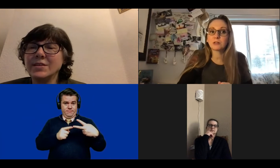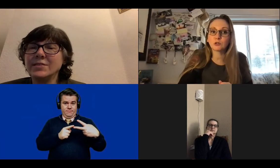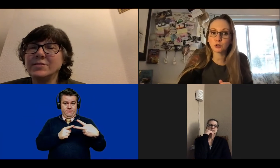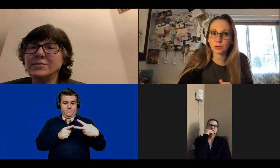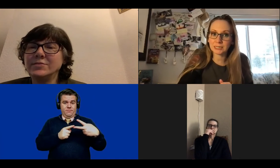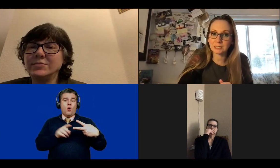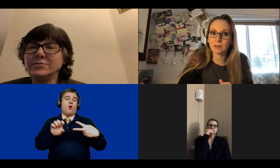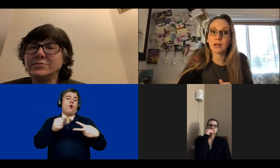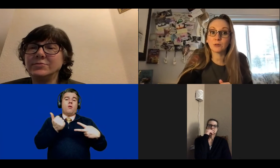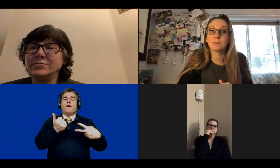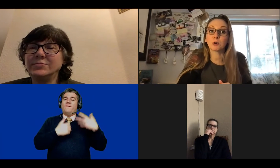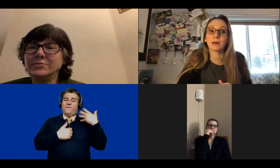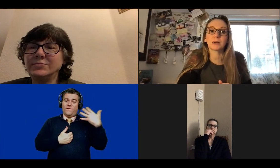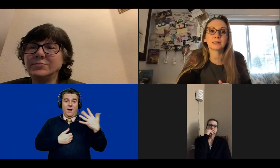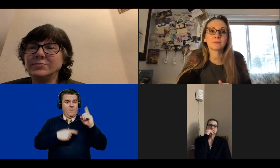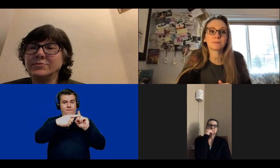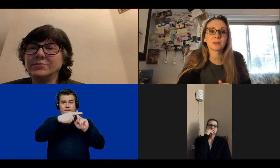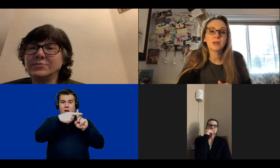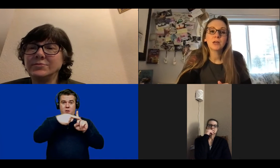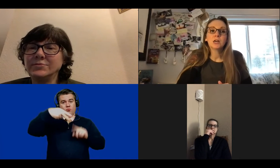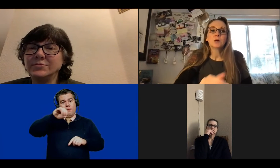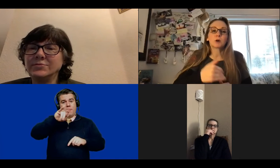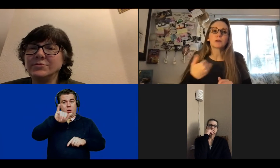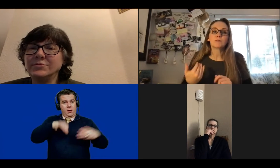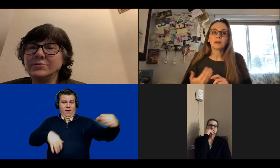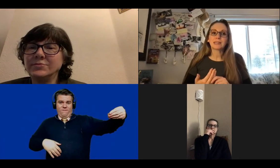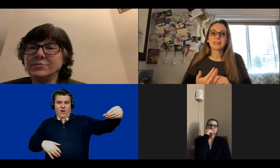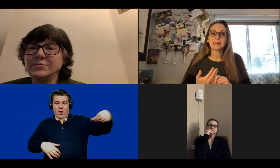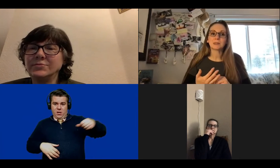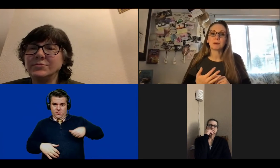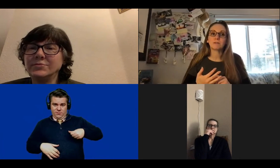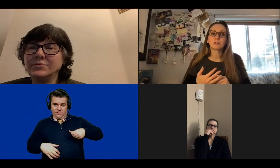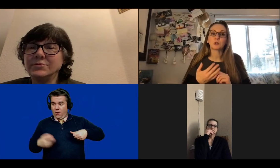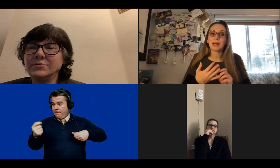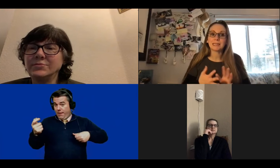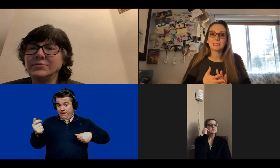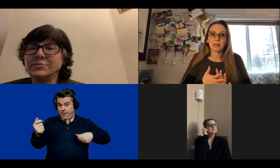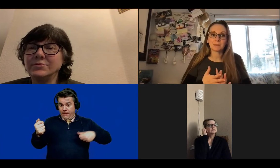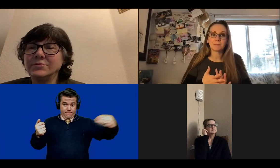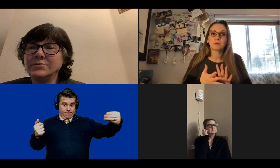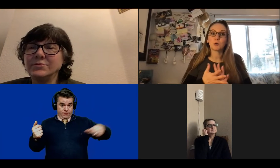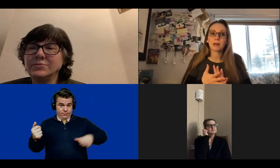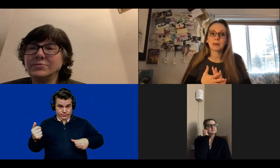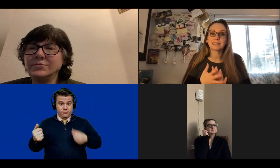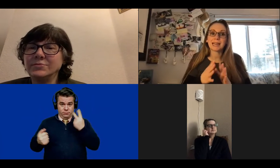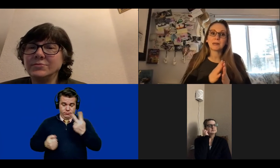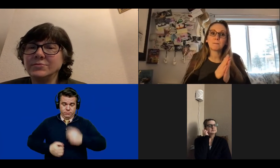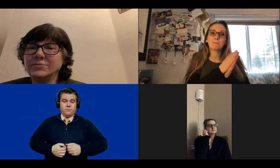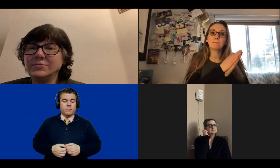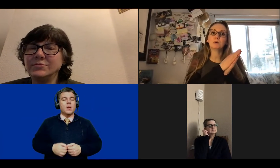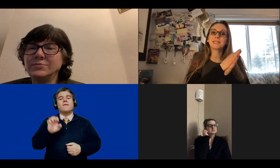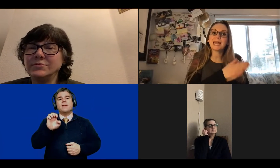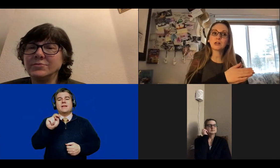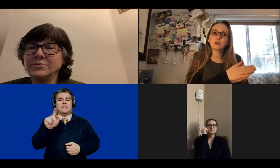5 beneficial strains of healthy probiotics. PROBIO5 contains a beneficial enzyme, probiotics, and